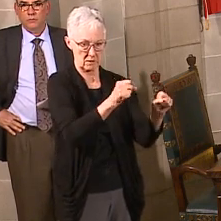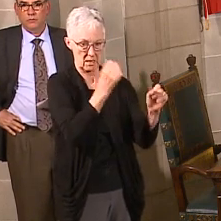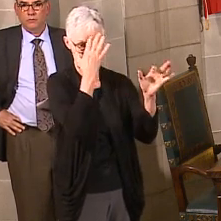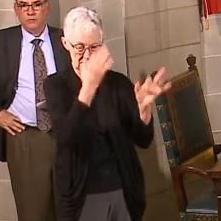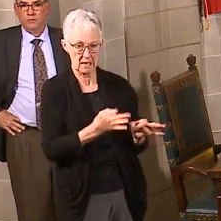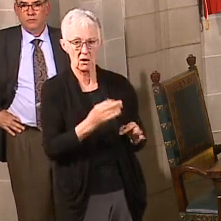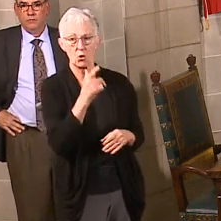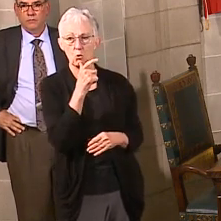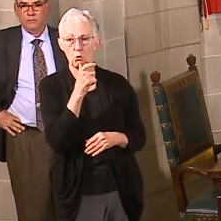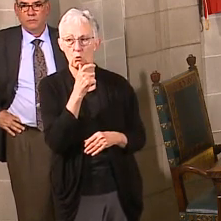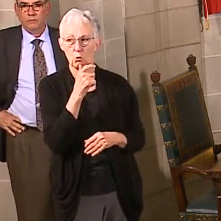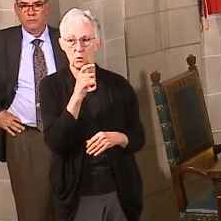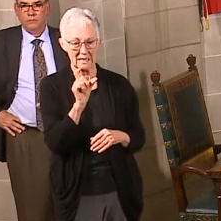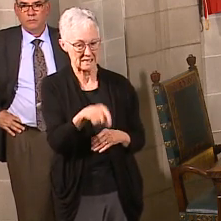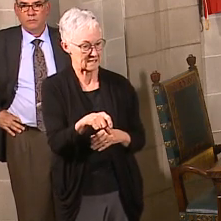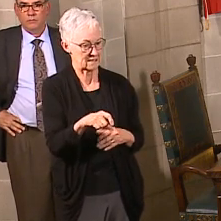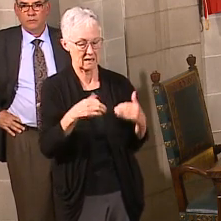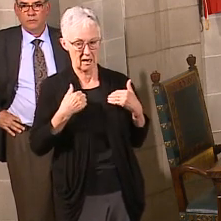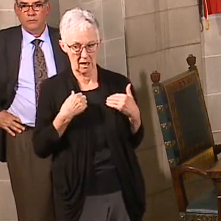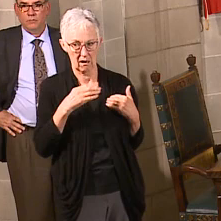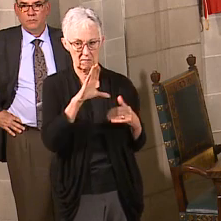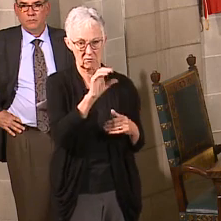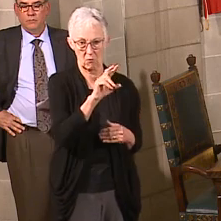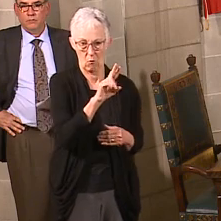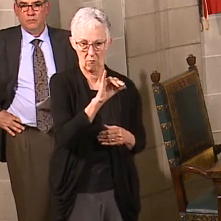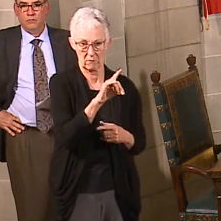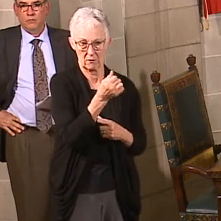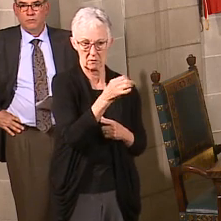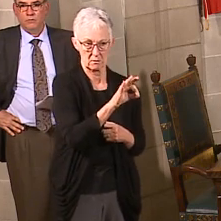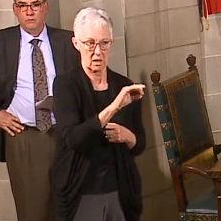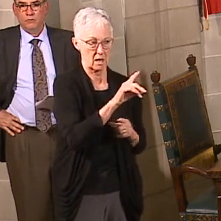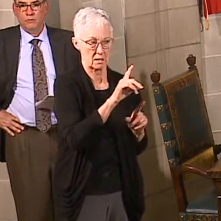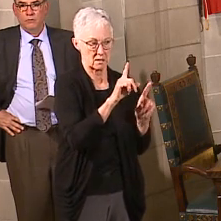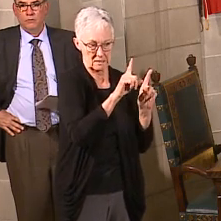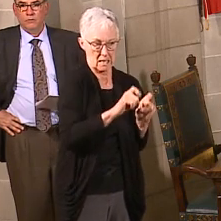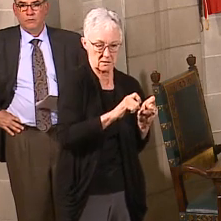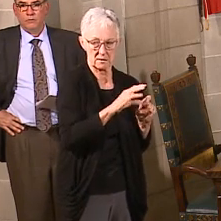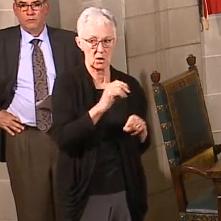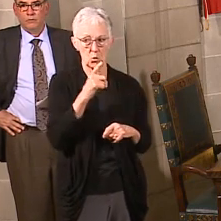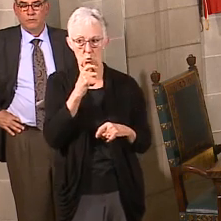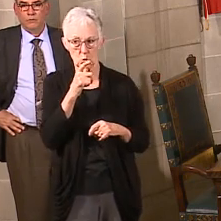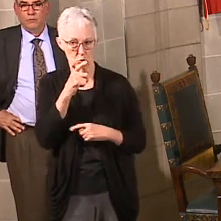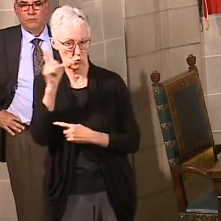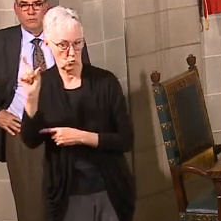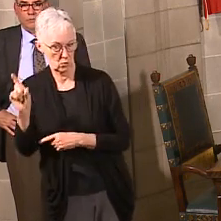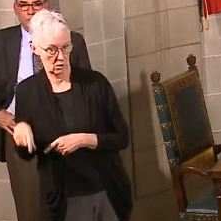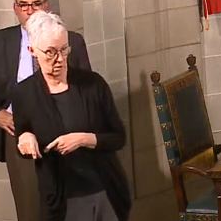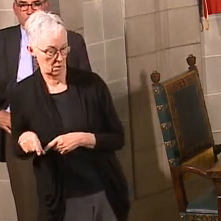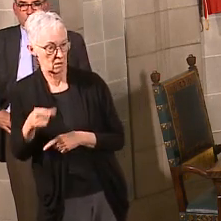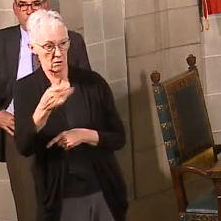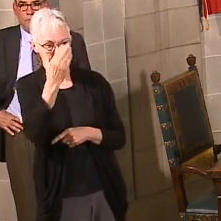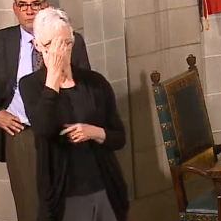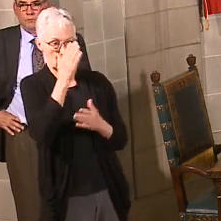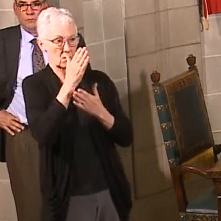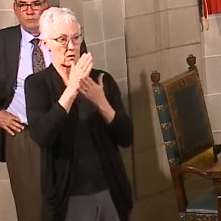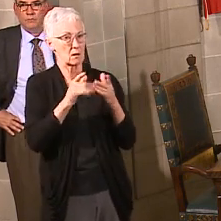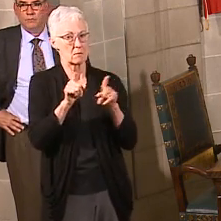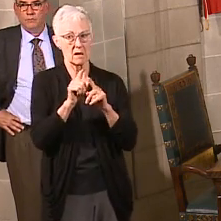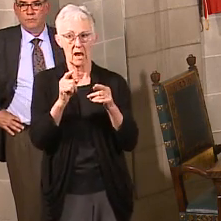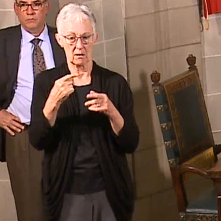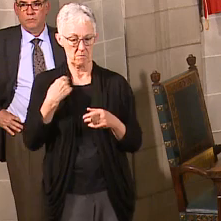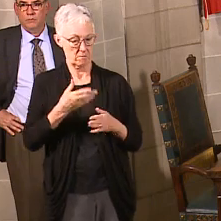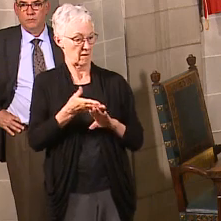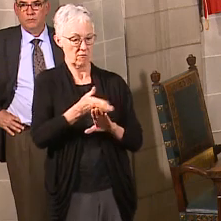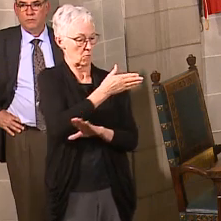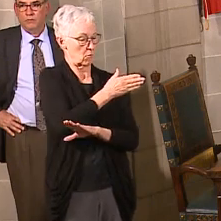about somebody getting tested. Prior, it had been, you know, really those high-priority people around healthcare workers and first